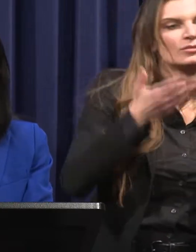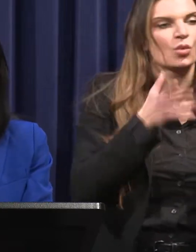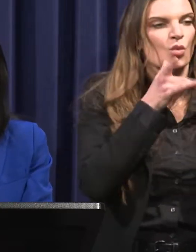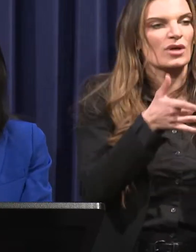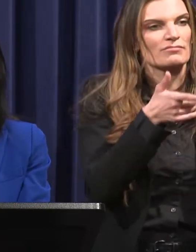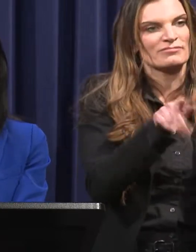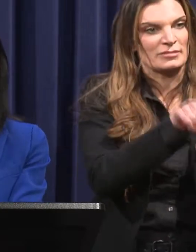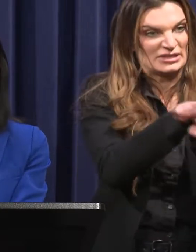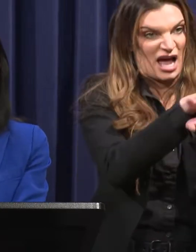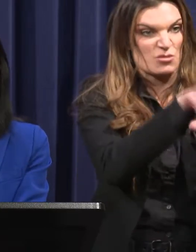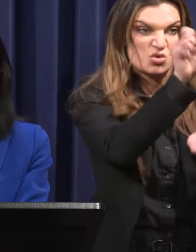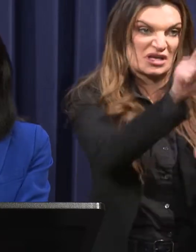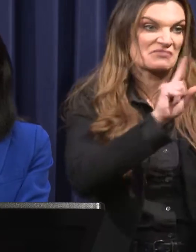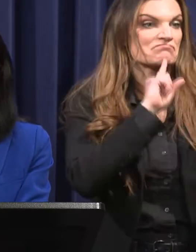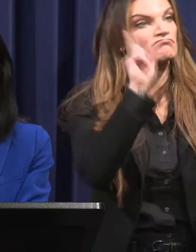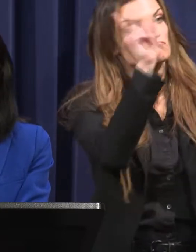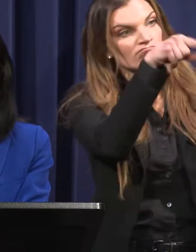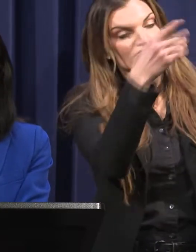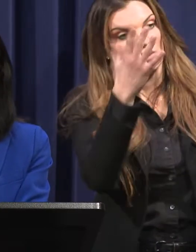able to obtain.